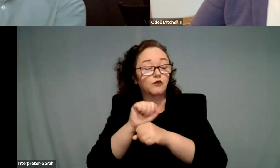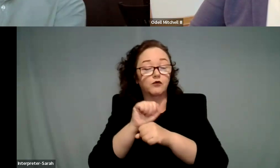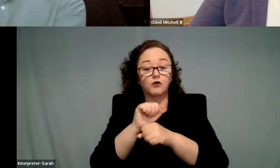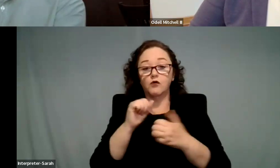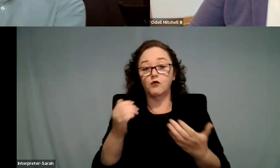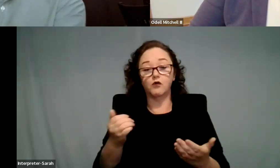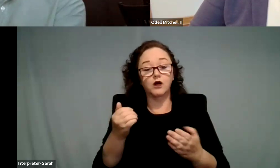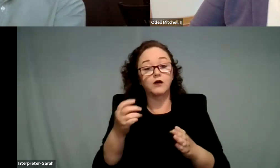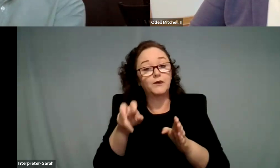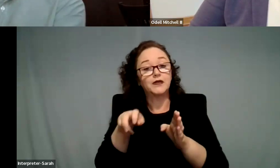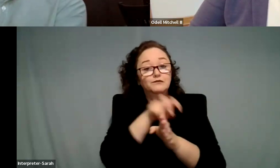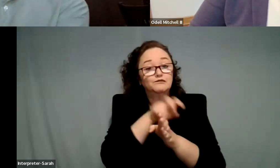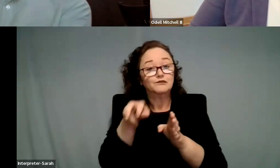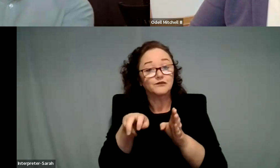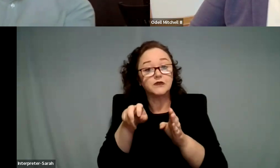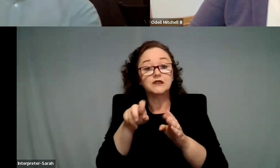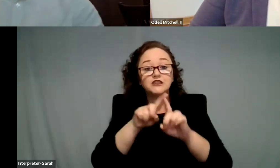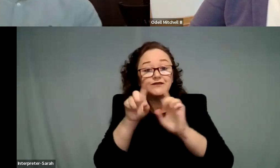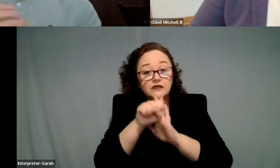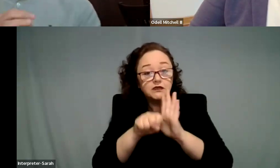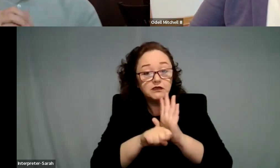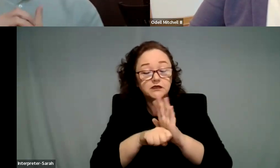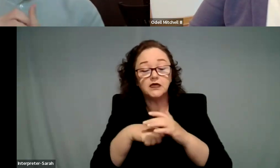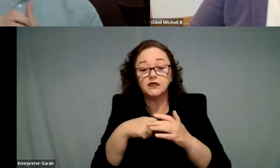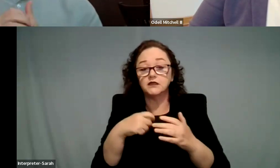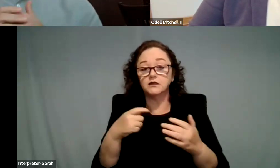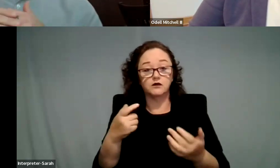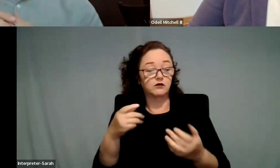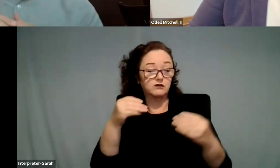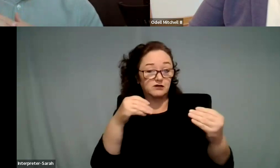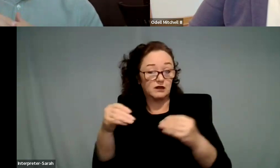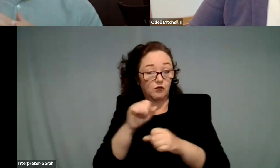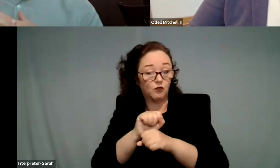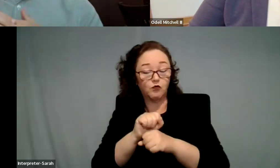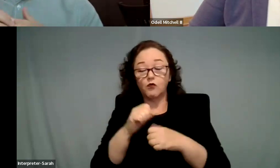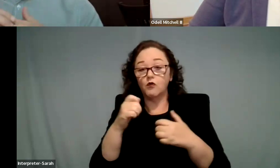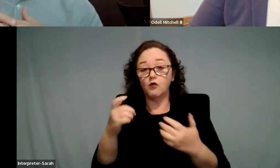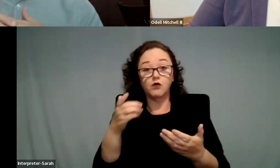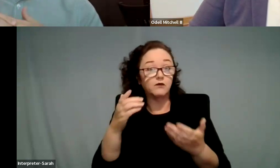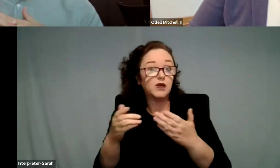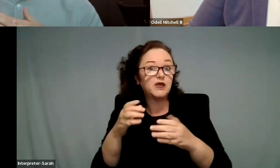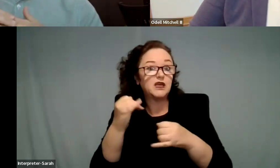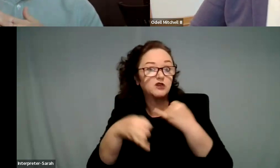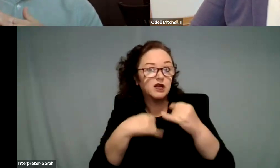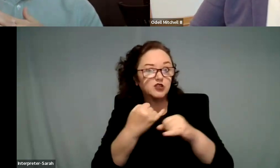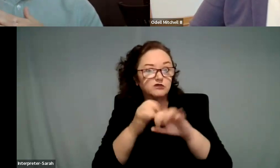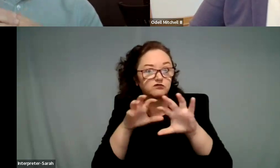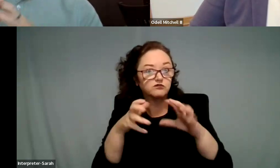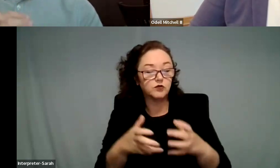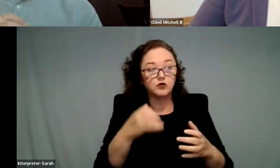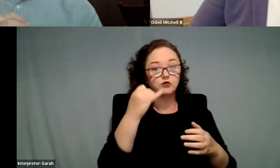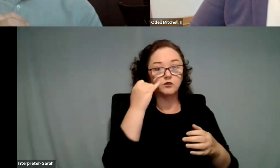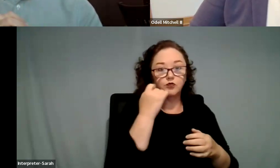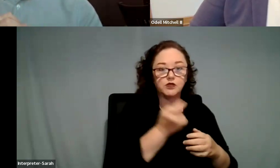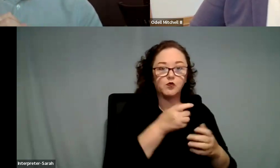even internationally. How do you all talk to folks about contracts and insurance when people might be rooted in one place or several places